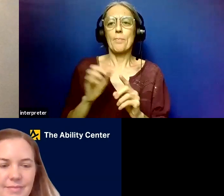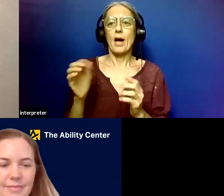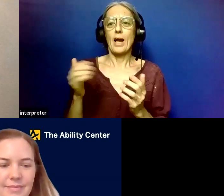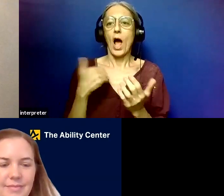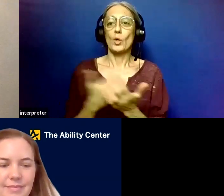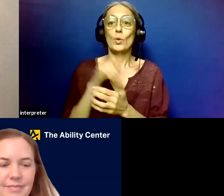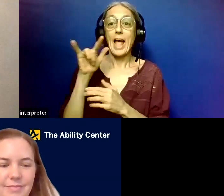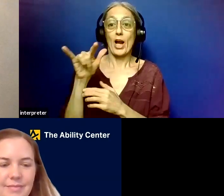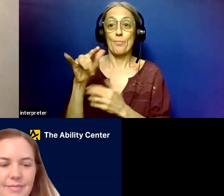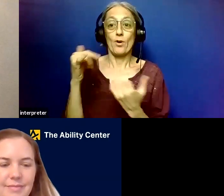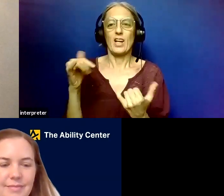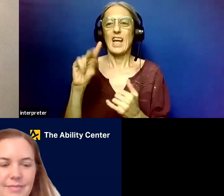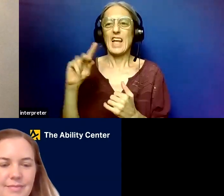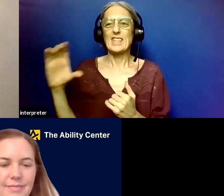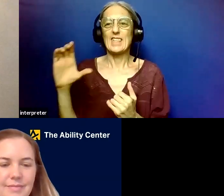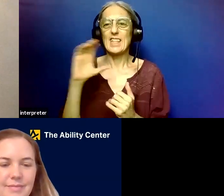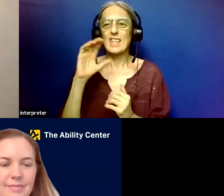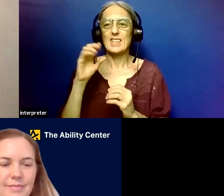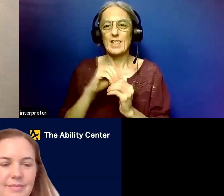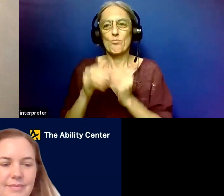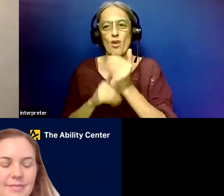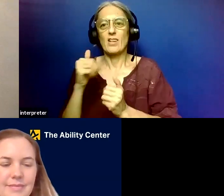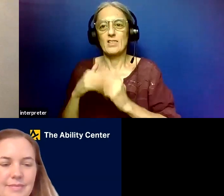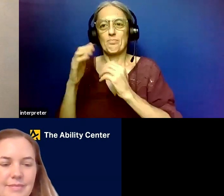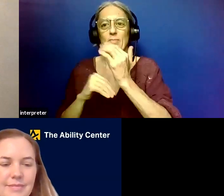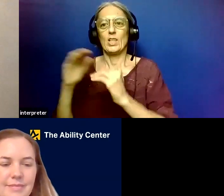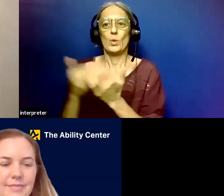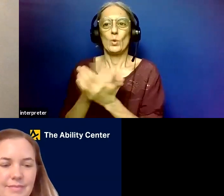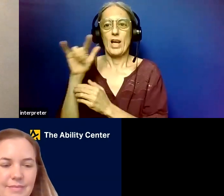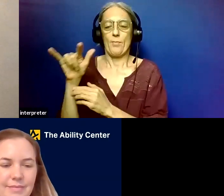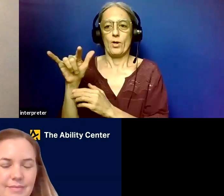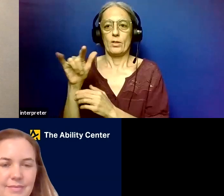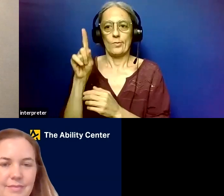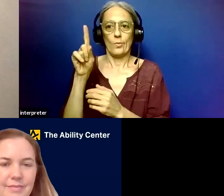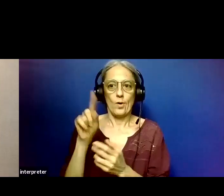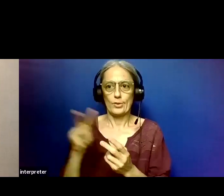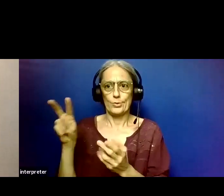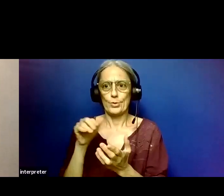Kansas City's building a new airport. It's gone from costing $1 billion to $2 billion. I'm not sure how.